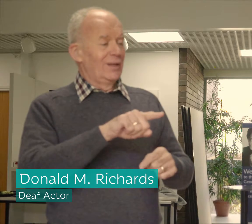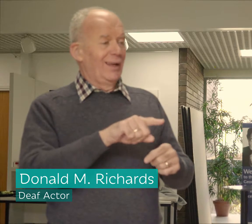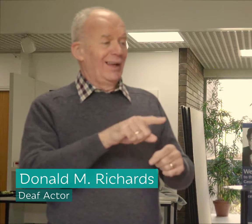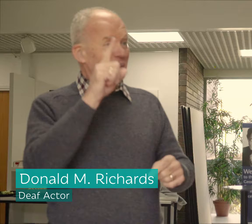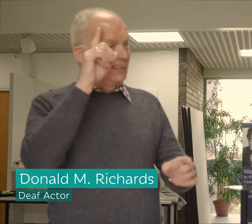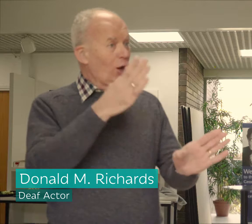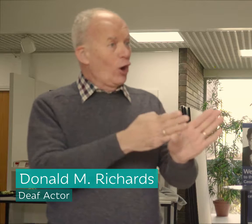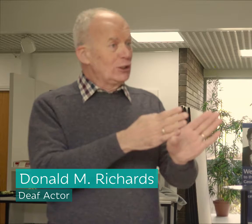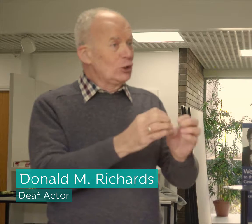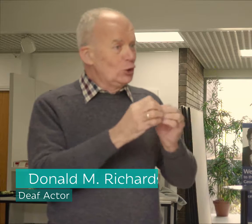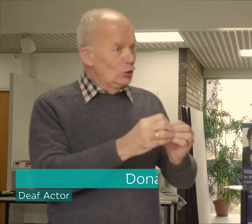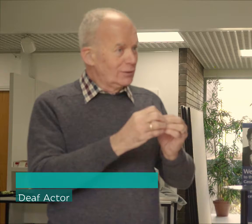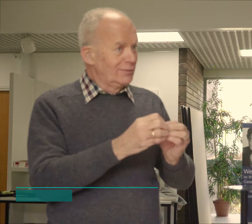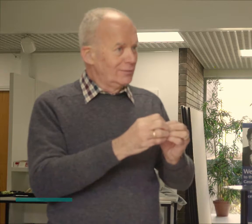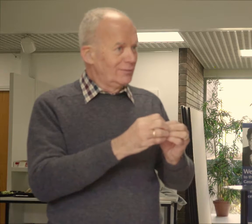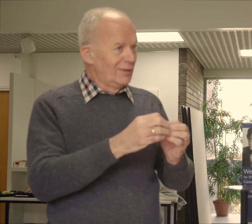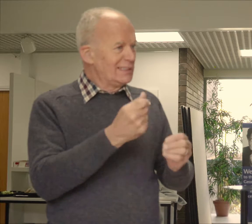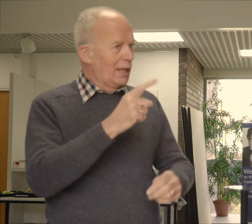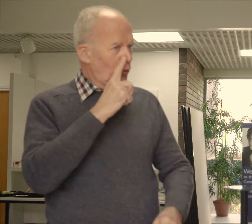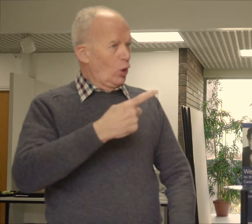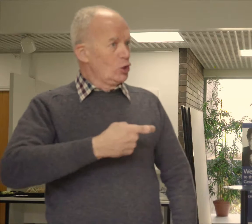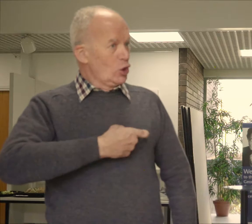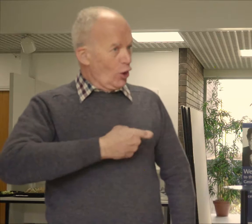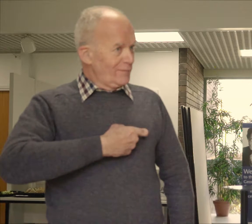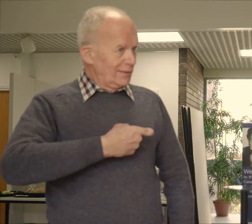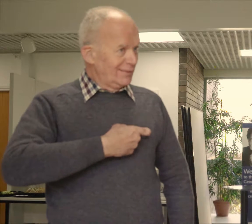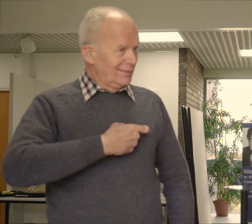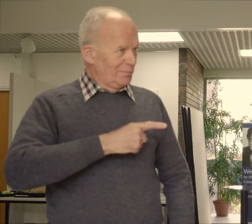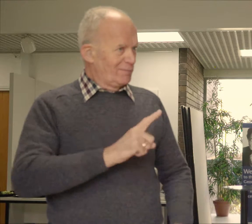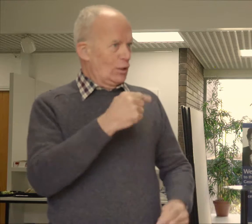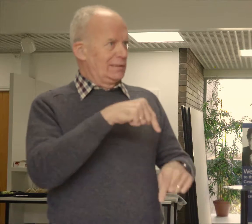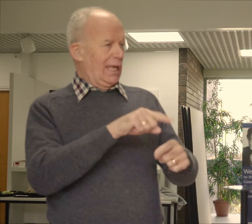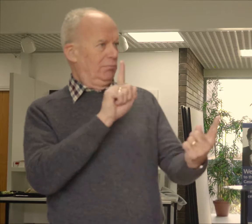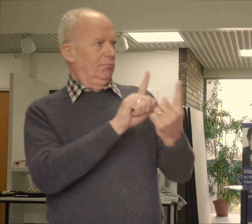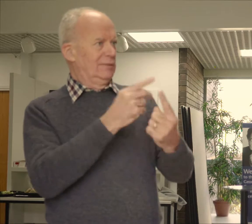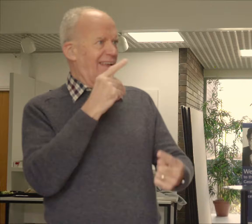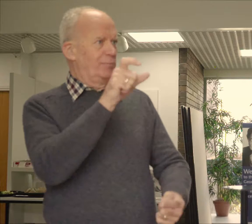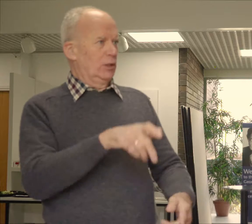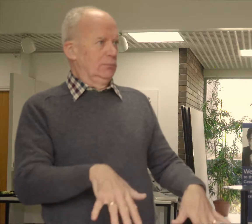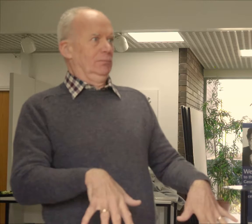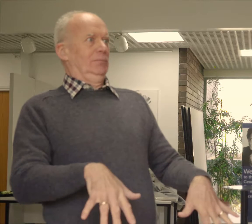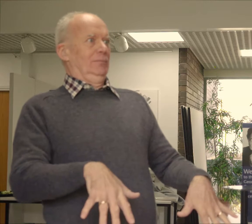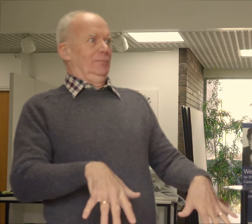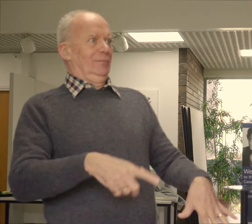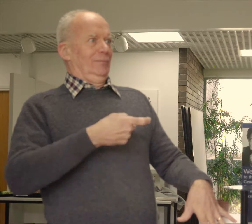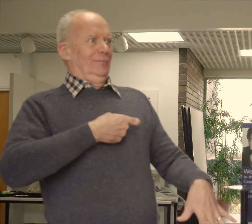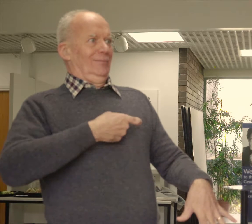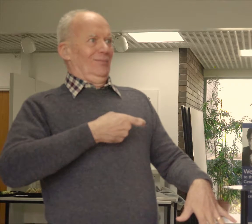the students, the psychology students, who some look very nervous, probably the first time they met a deaf BSL